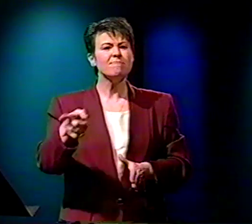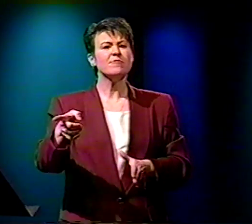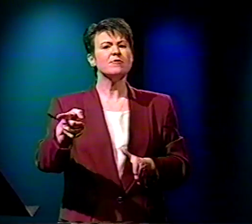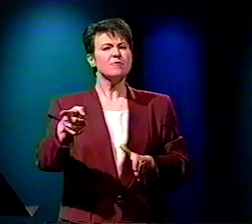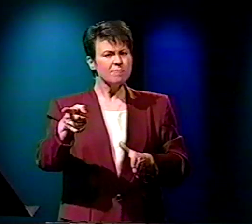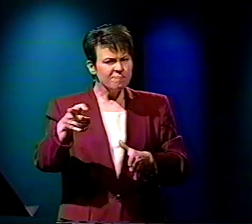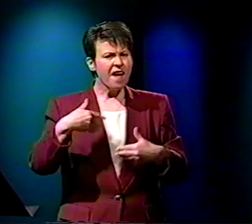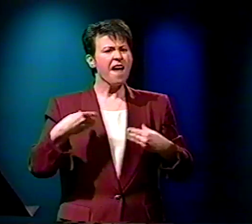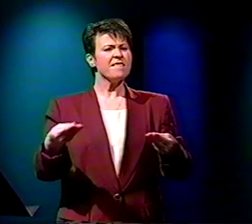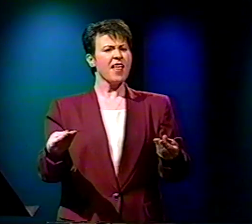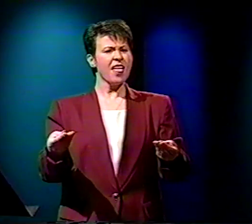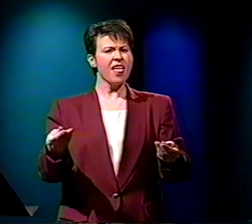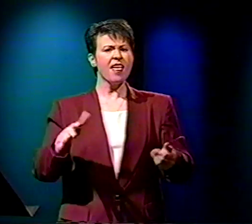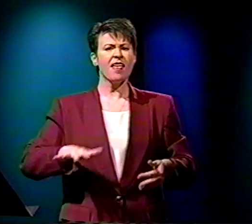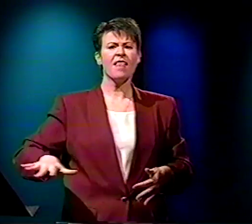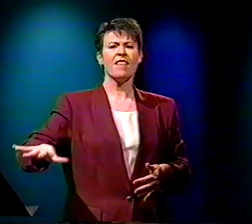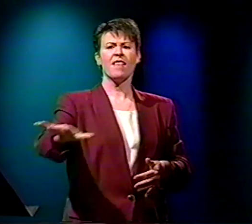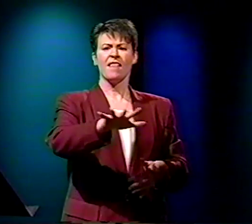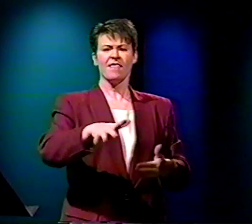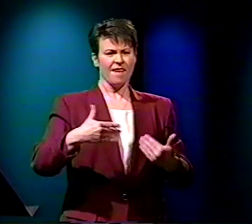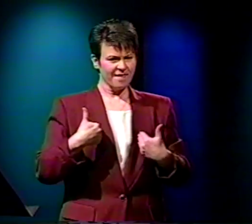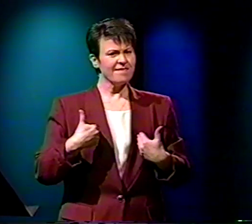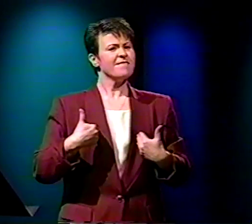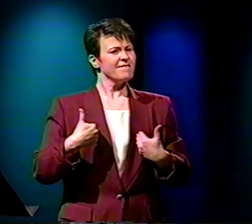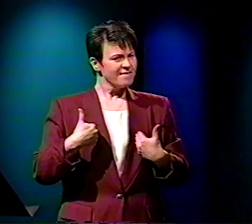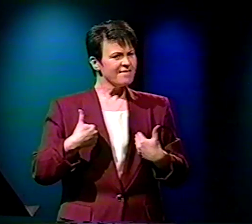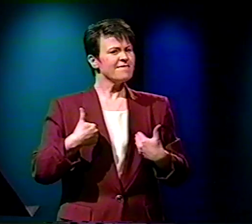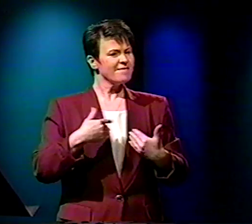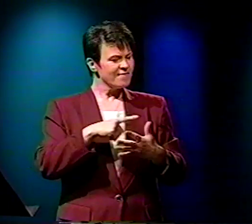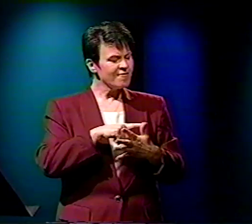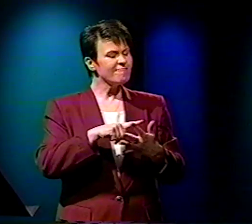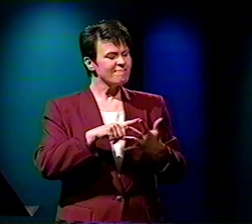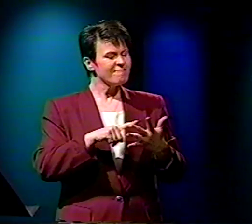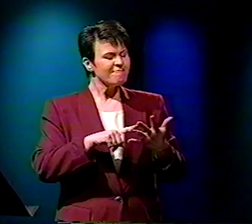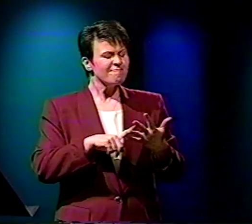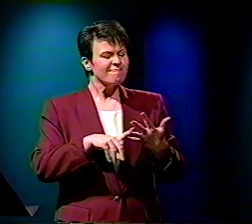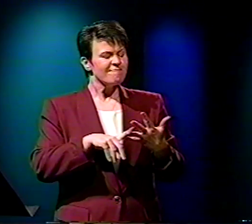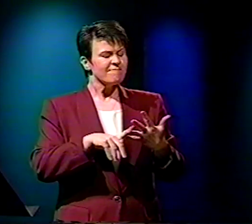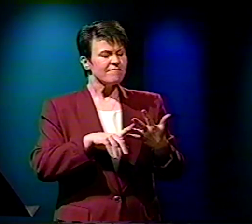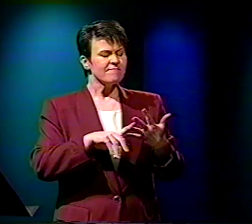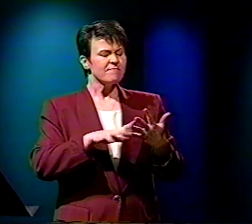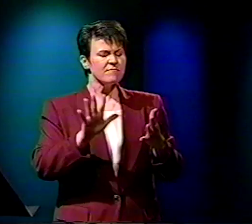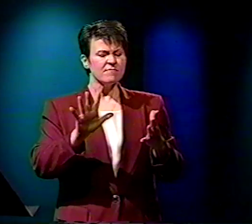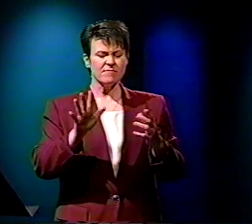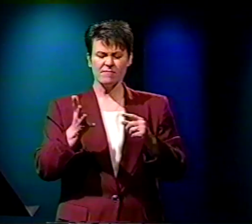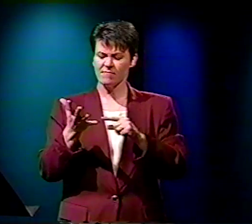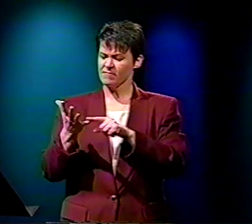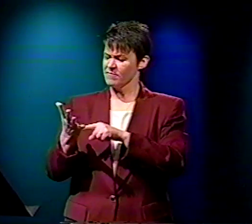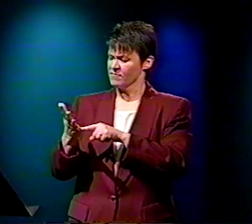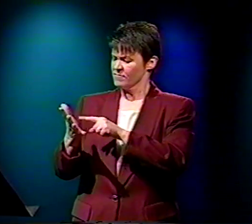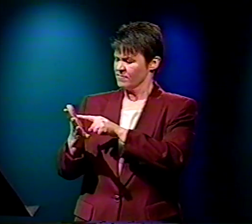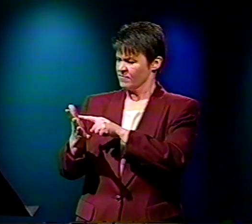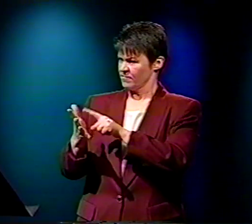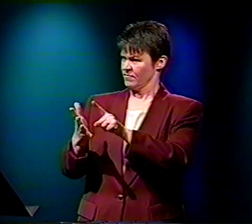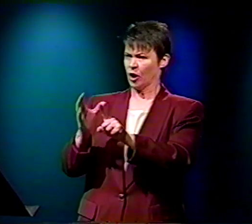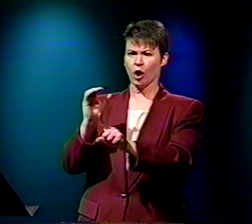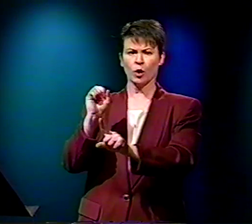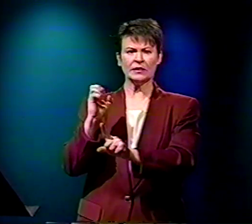a farmer, and he has land, he has property, and there are a lot of reasons to approve it. But on the